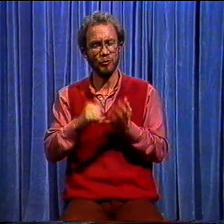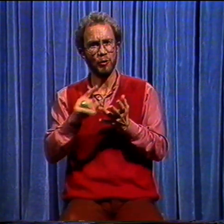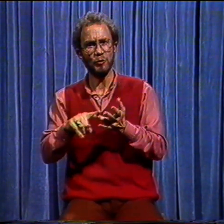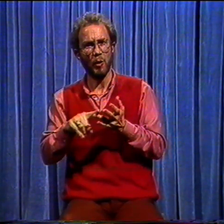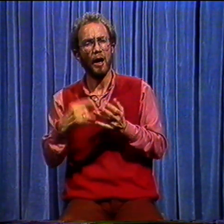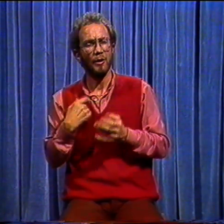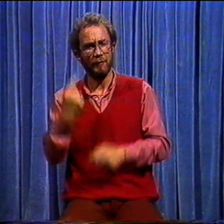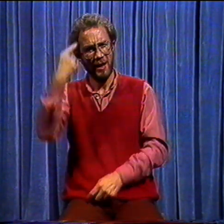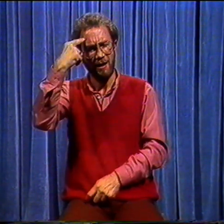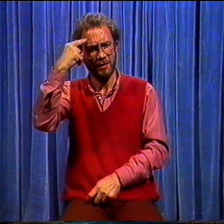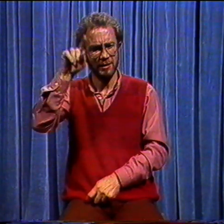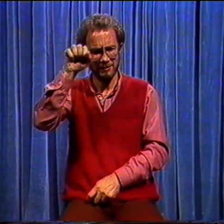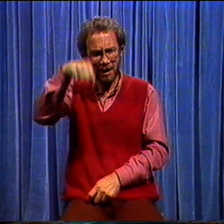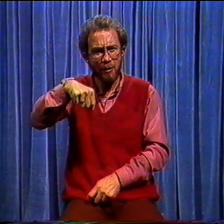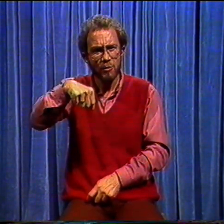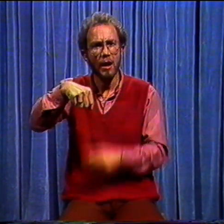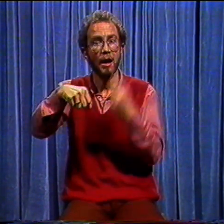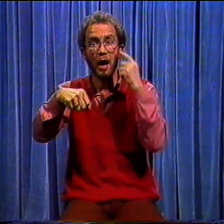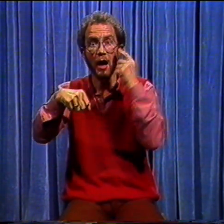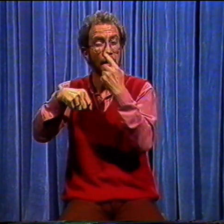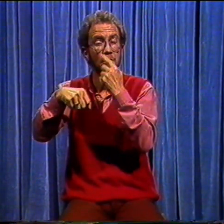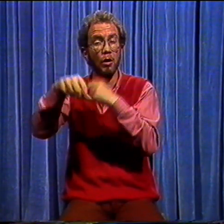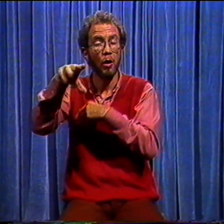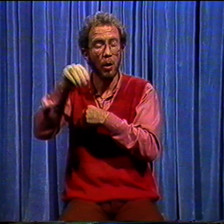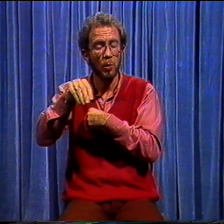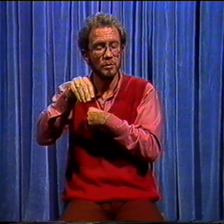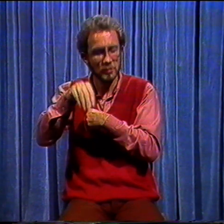So you can have your head down, and eyes closed.